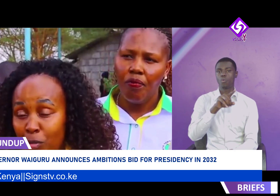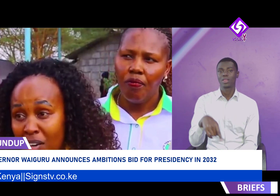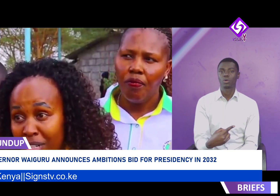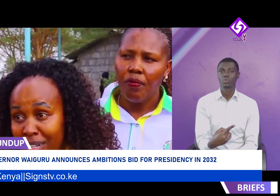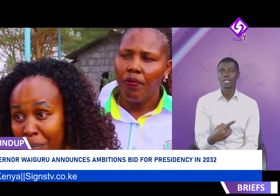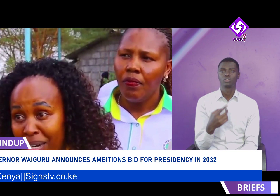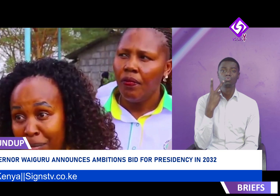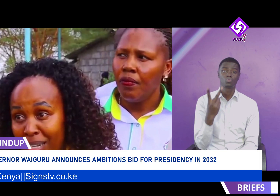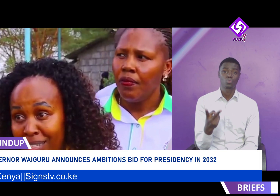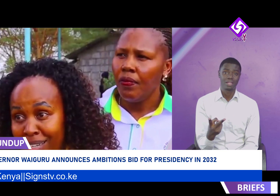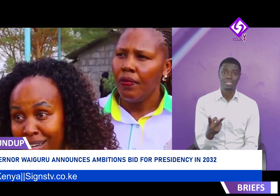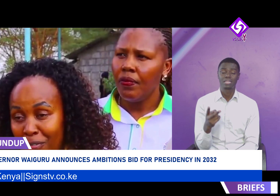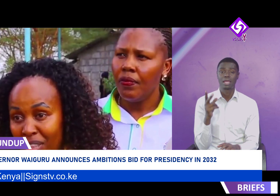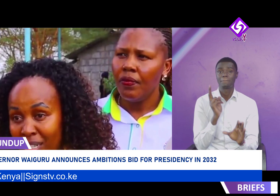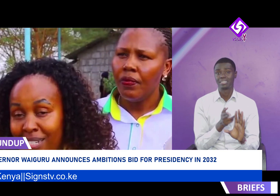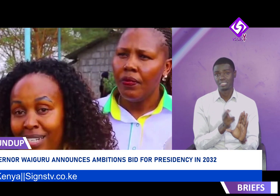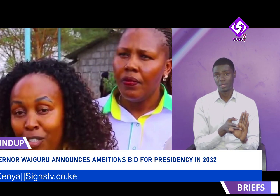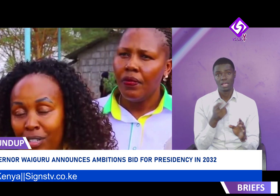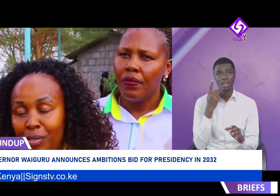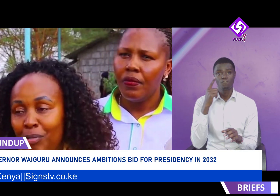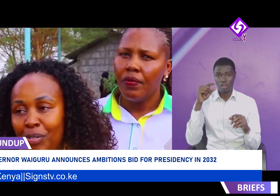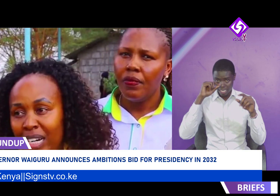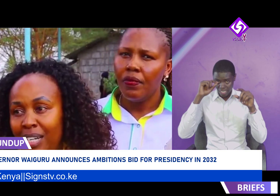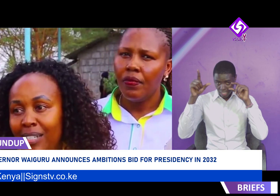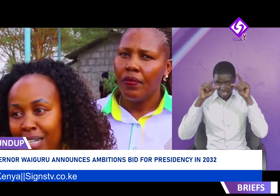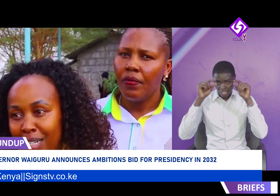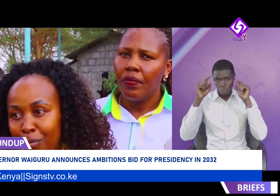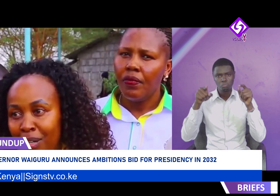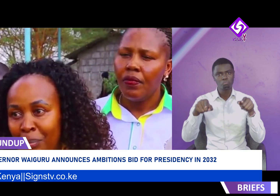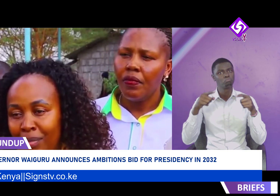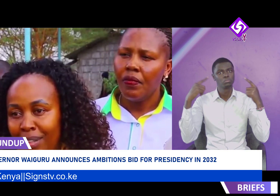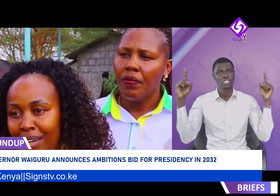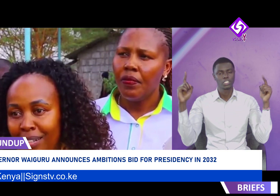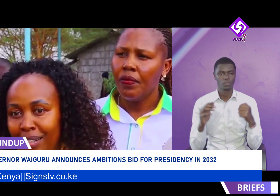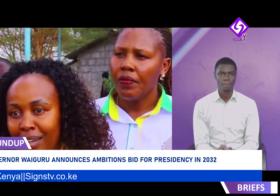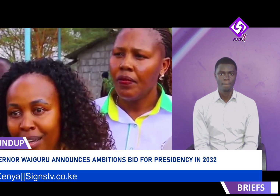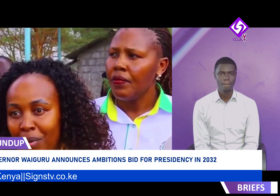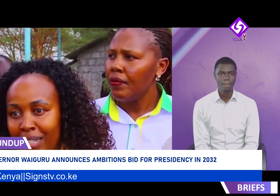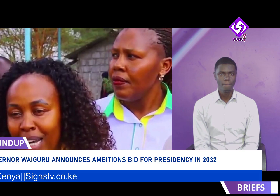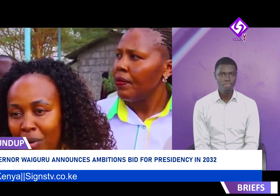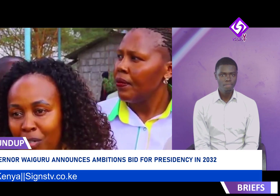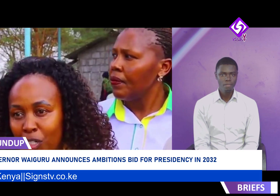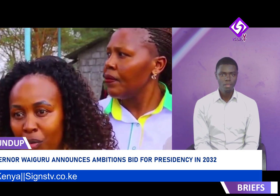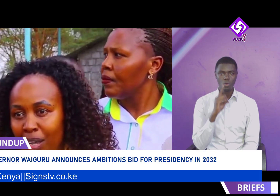1,200 participants for the sensitization, so it was really successful. And one thing I'd want to assure the